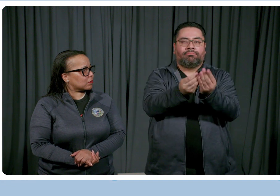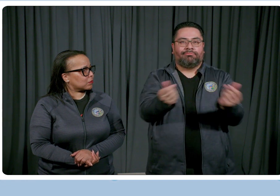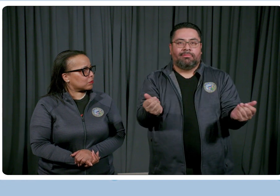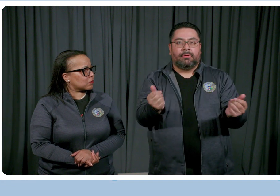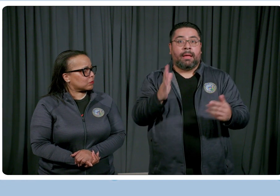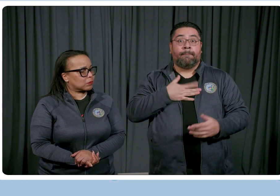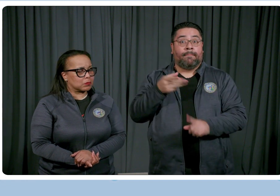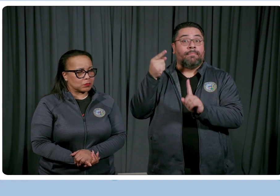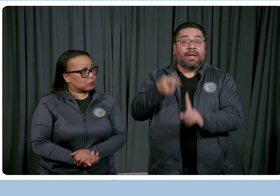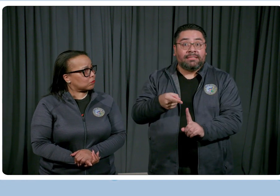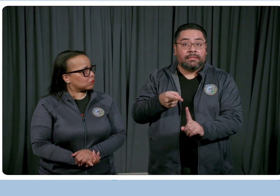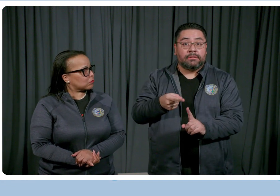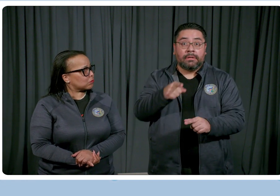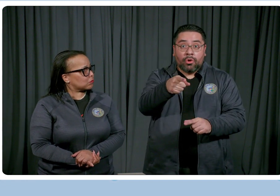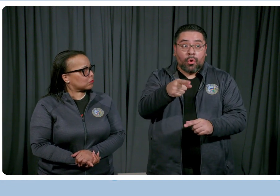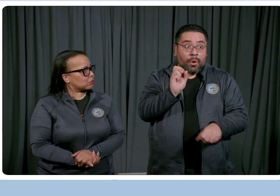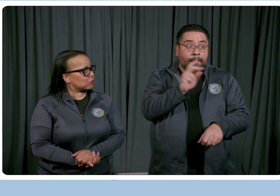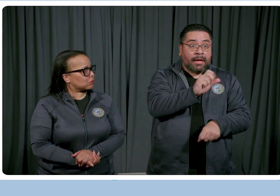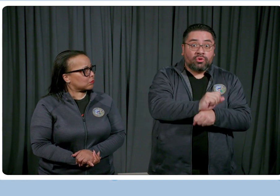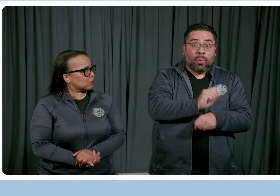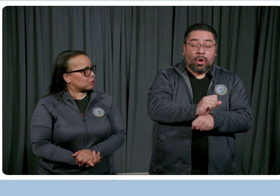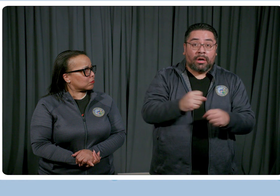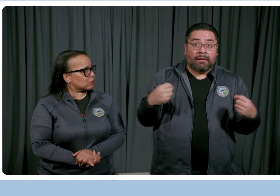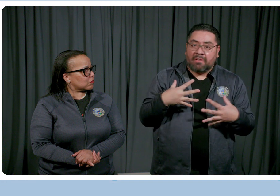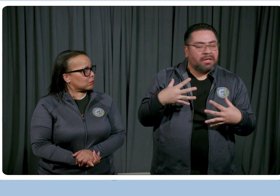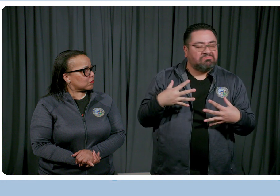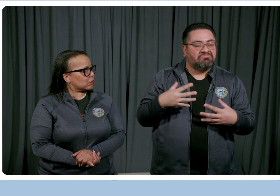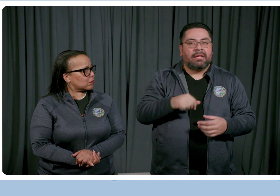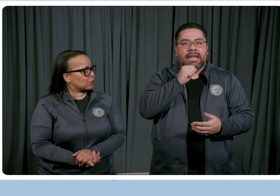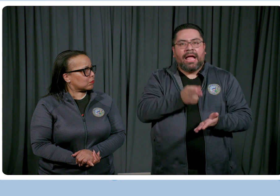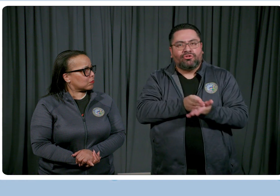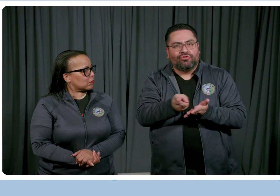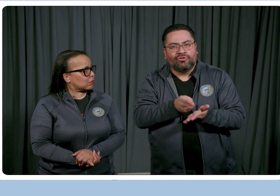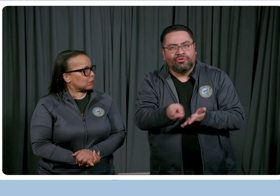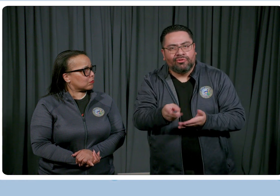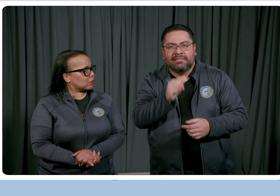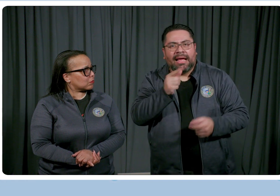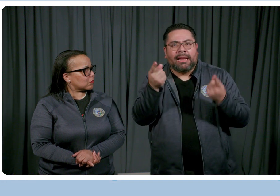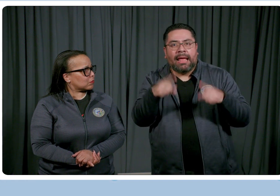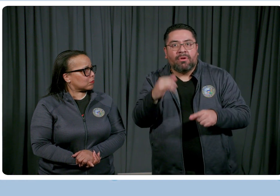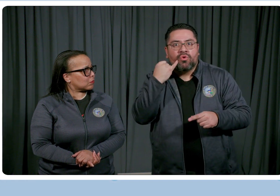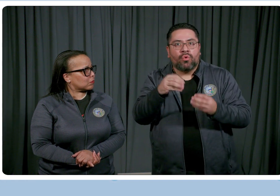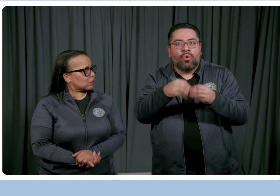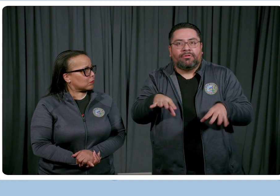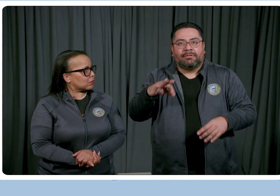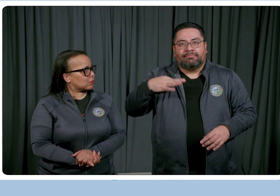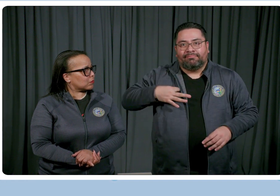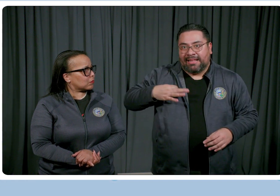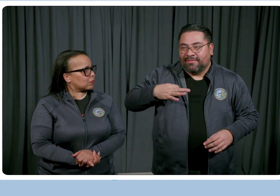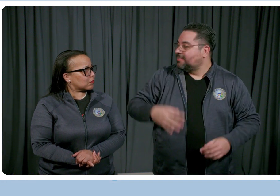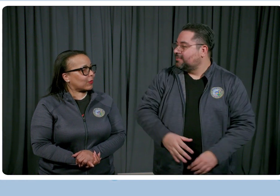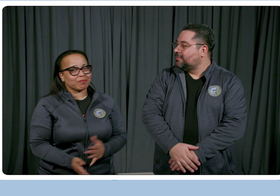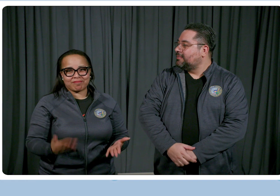because the message here is don't be afraid to go back to work, because it is not true that you're going to lose your benefits. Well,